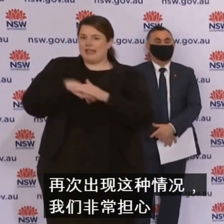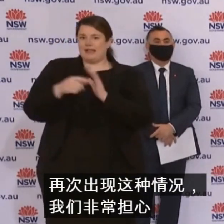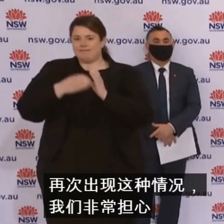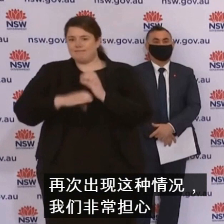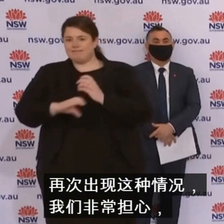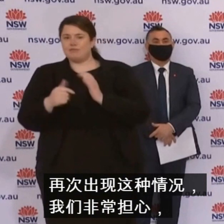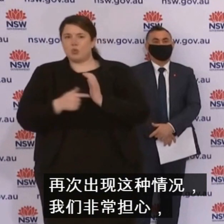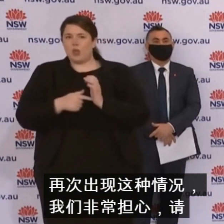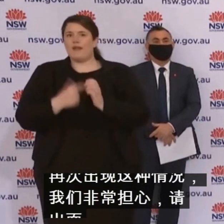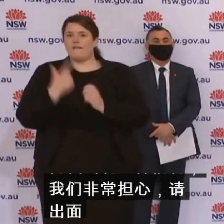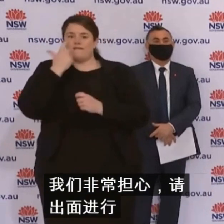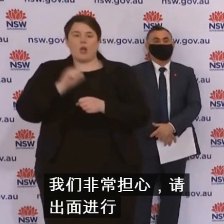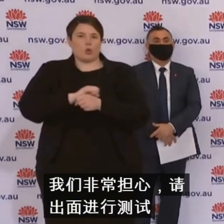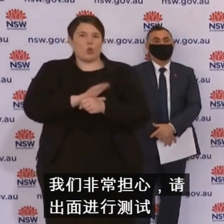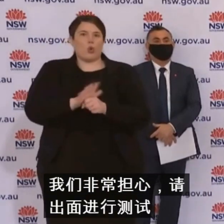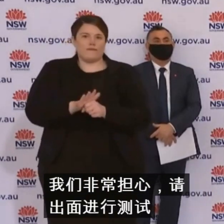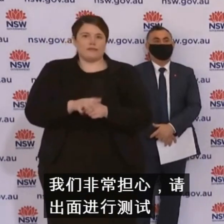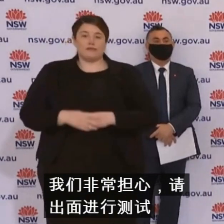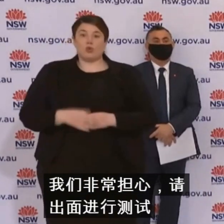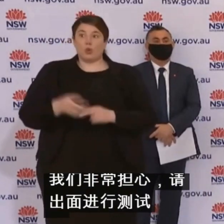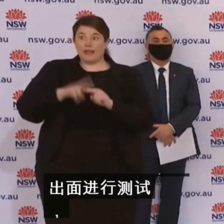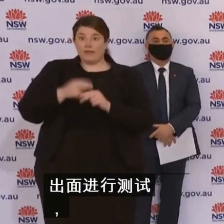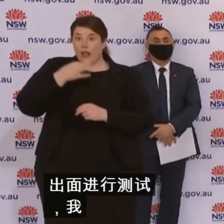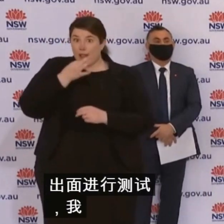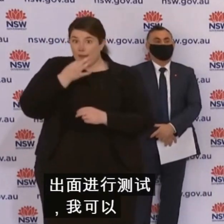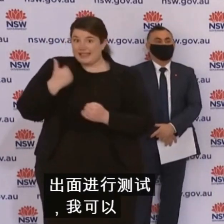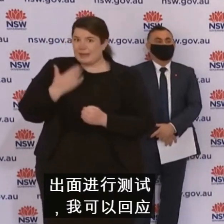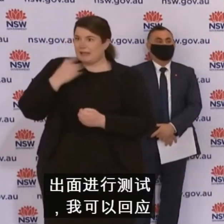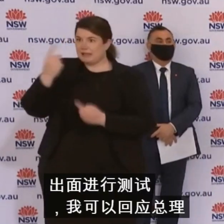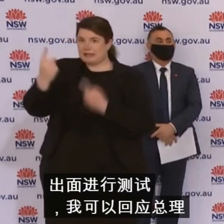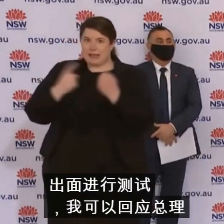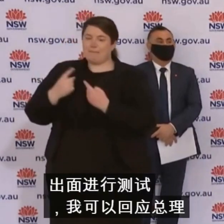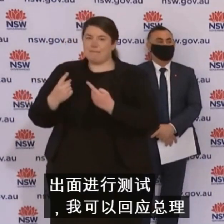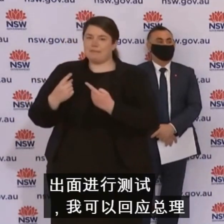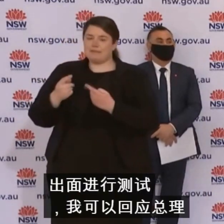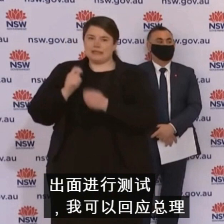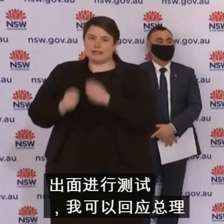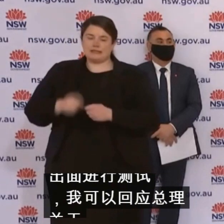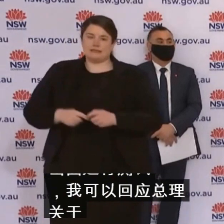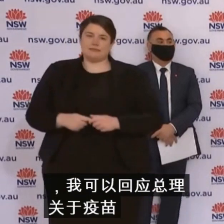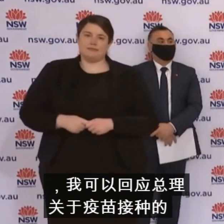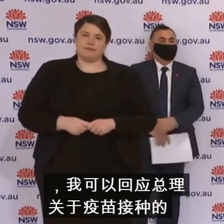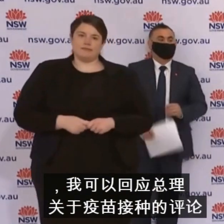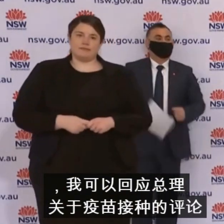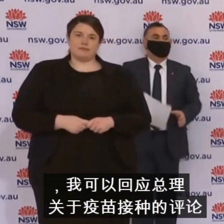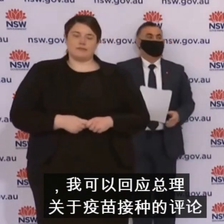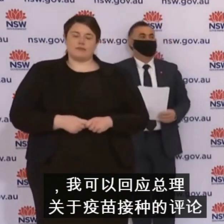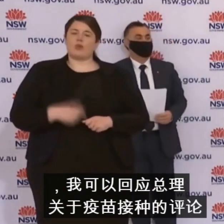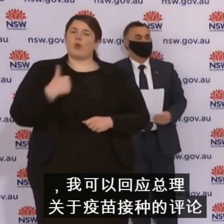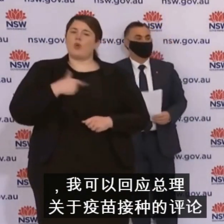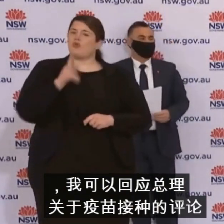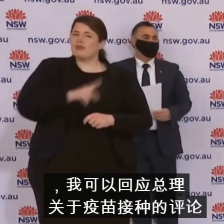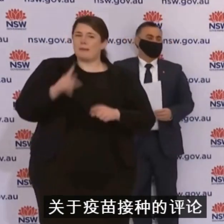very concerned, and please come forward for testing. Can I just echo the Premier's comments about